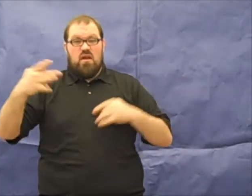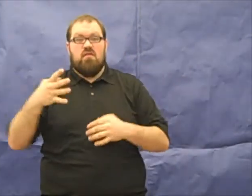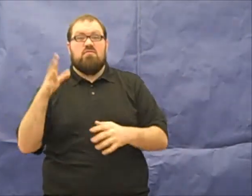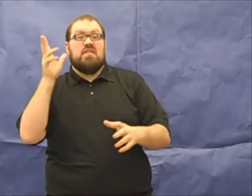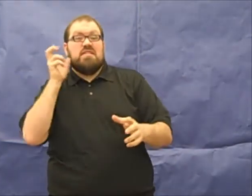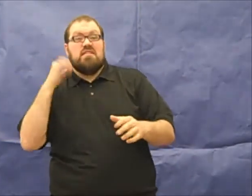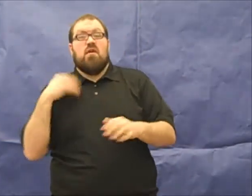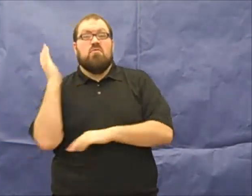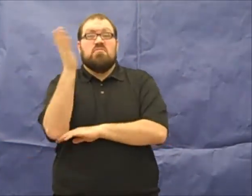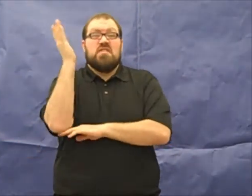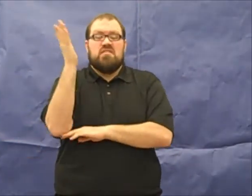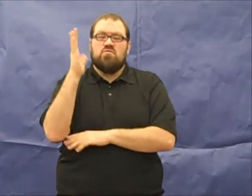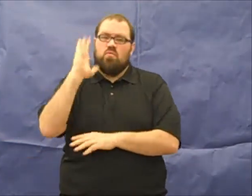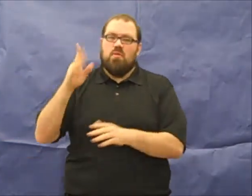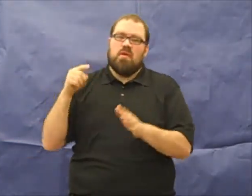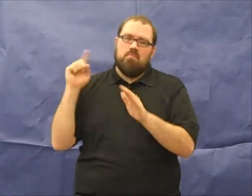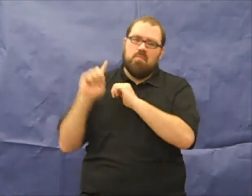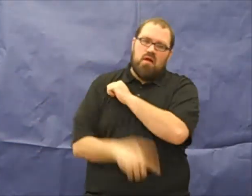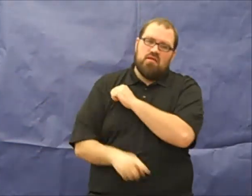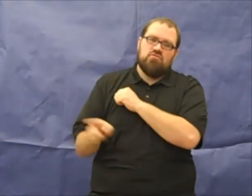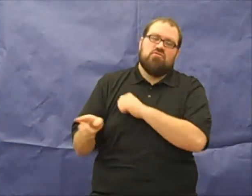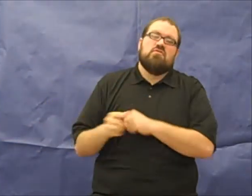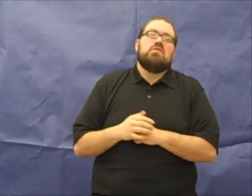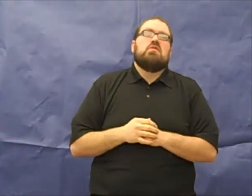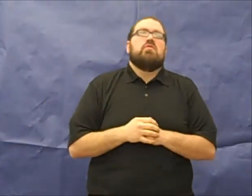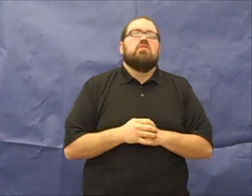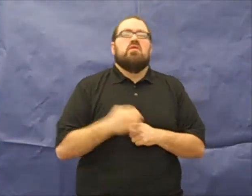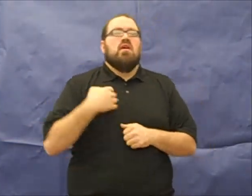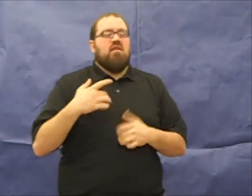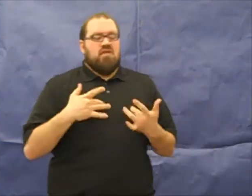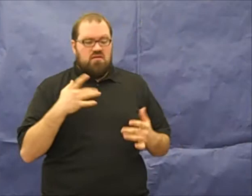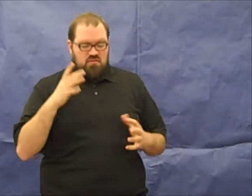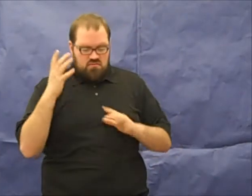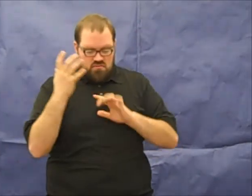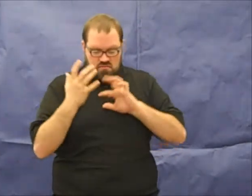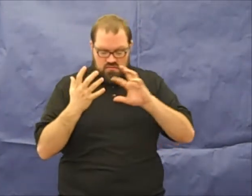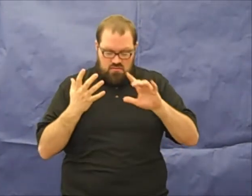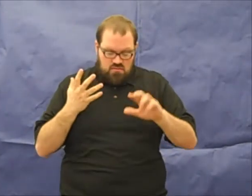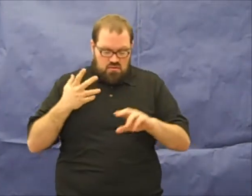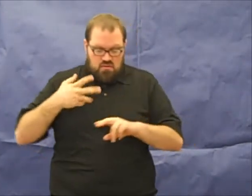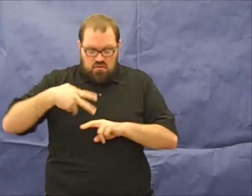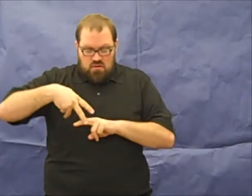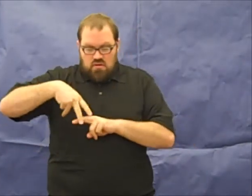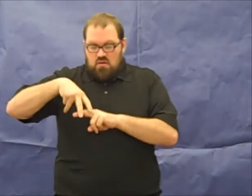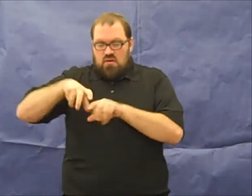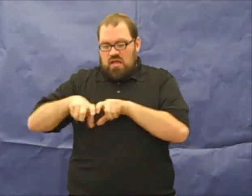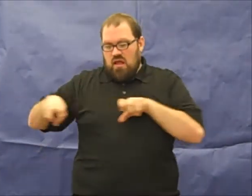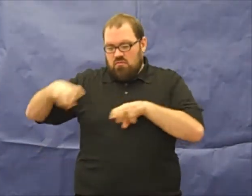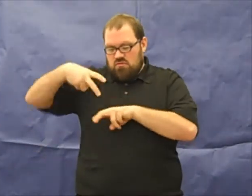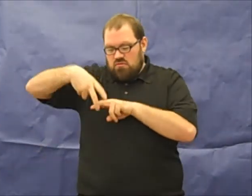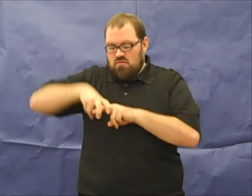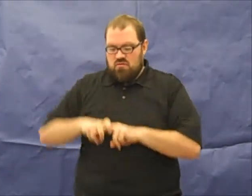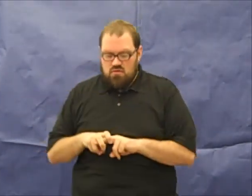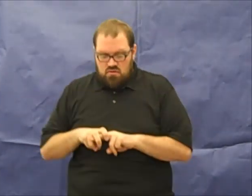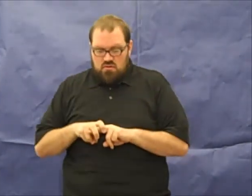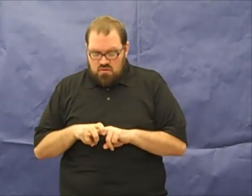feel so sick that I have to sit down on the couch. Despite the exposed springs and stuffing.